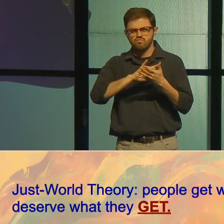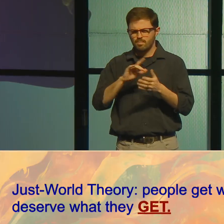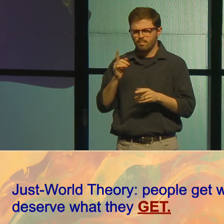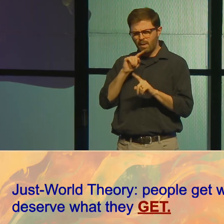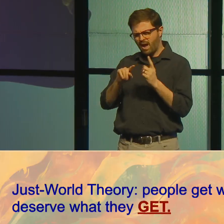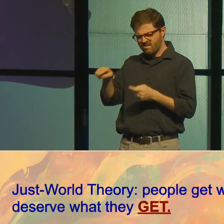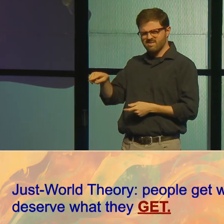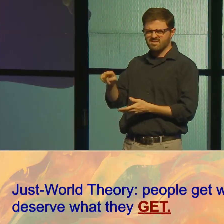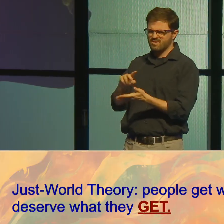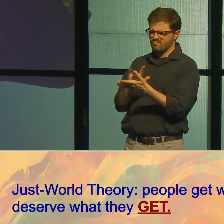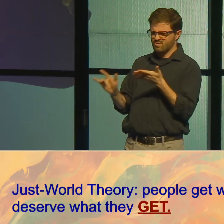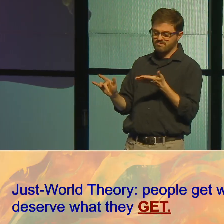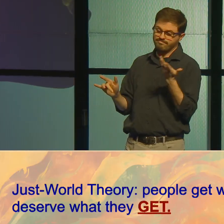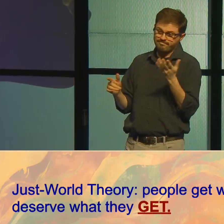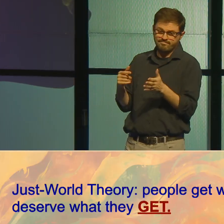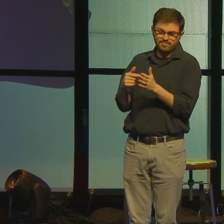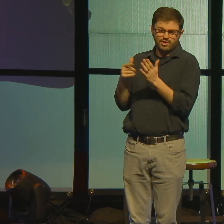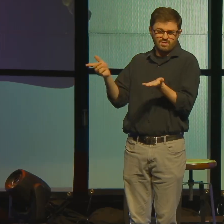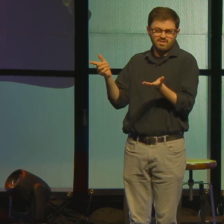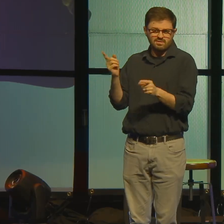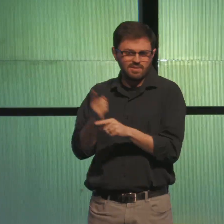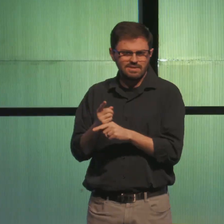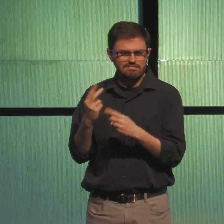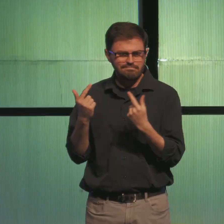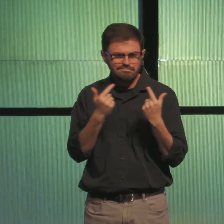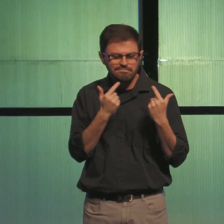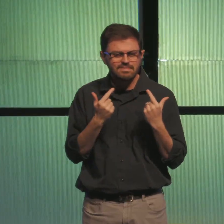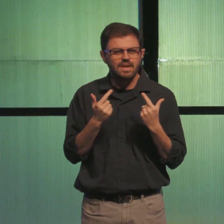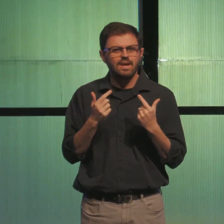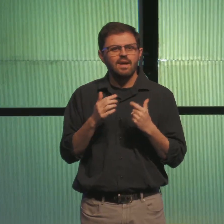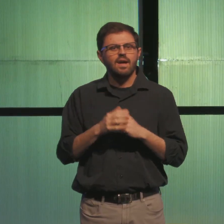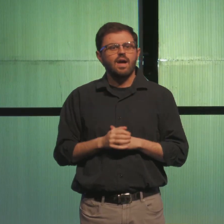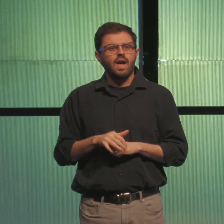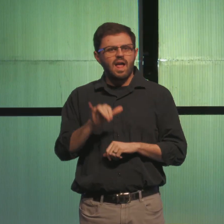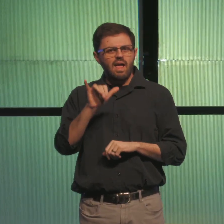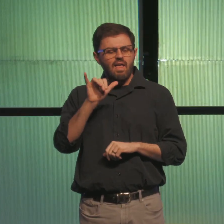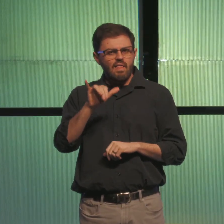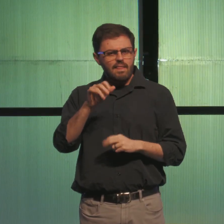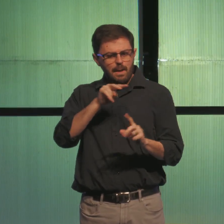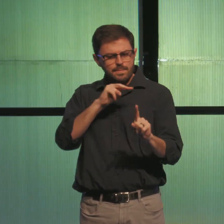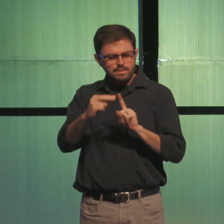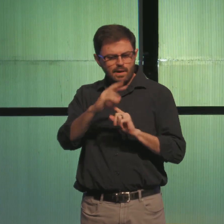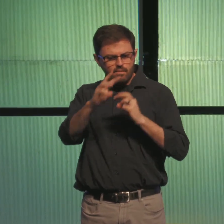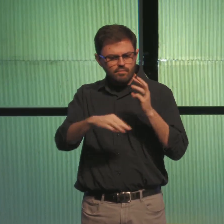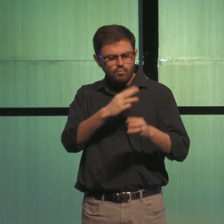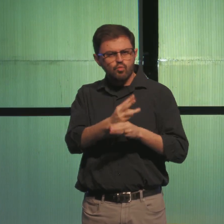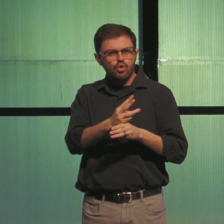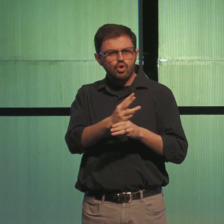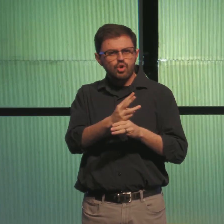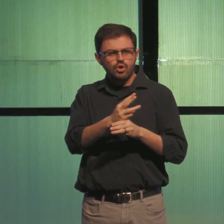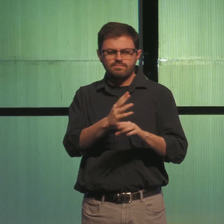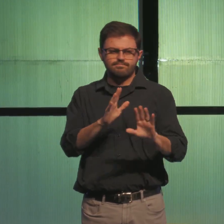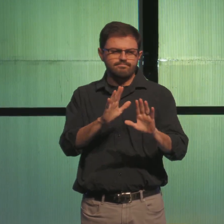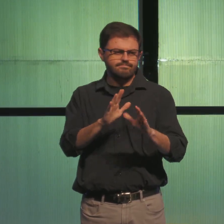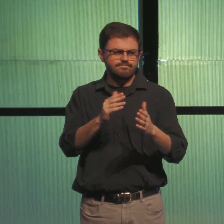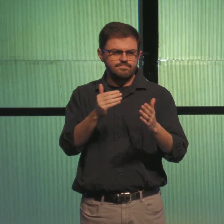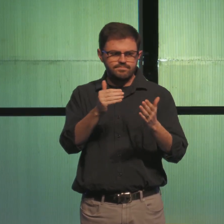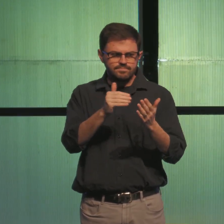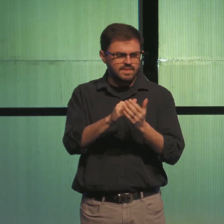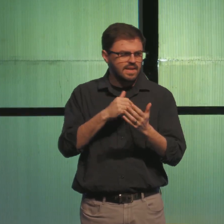deserve, right? That way of seeing the world, and again, I'm giving you